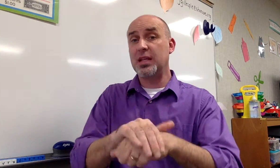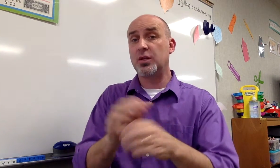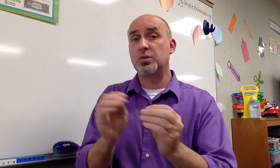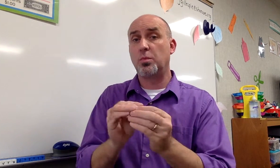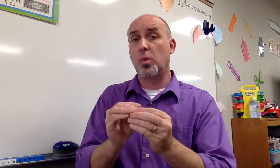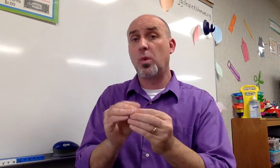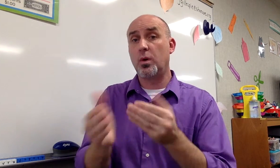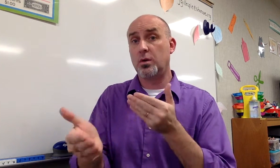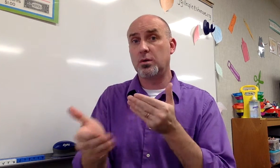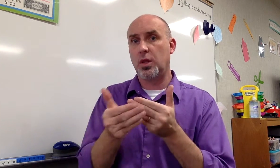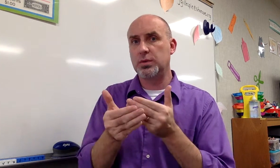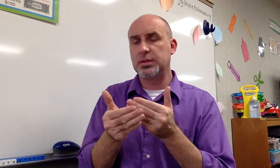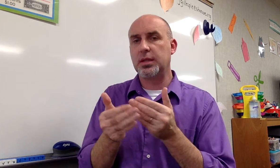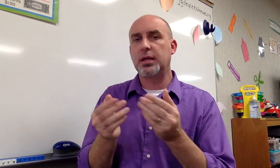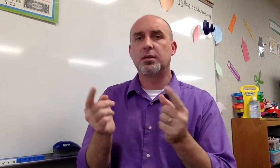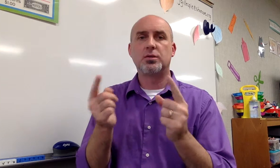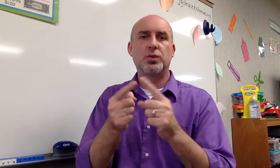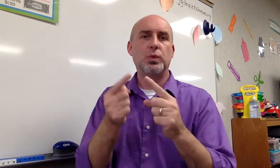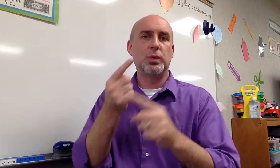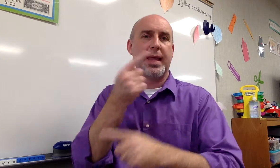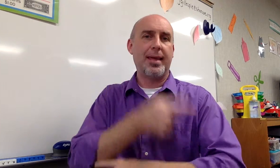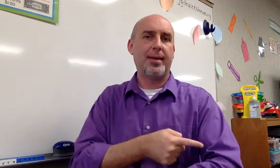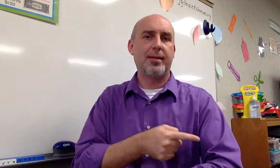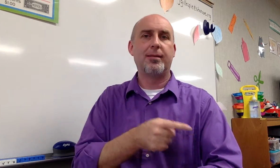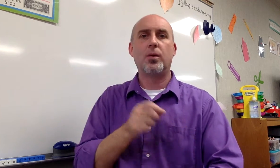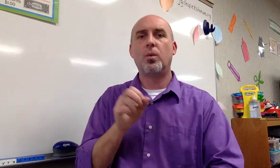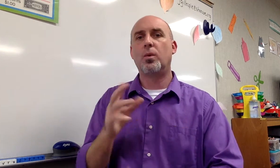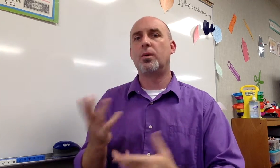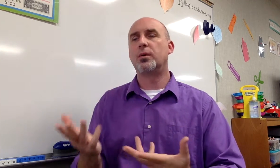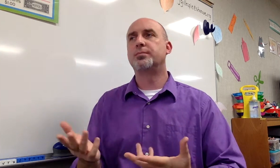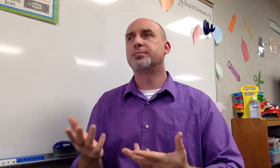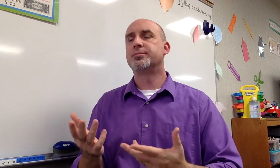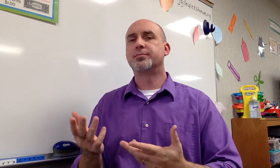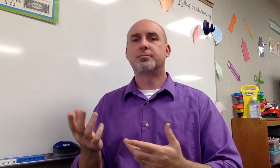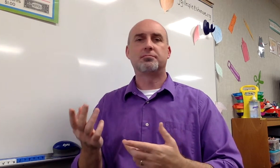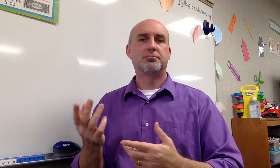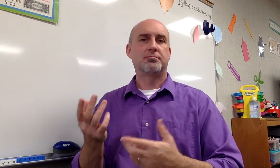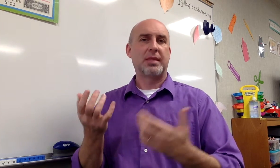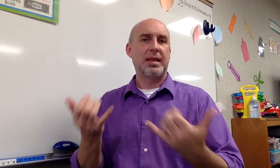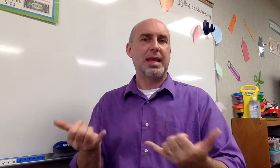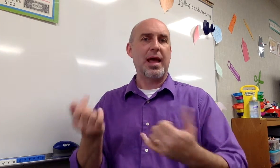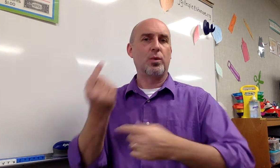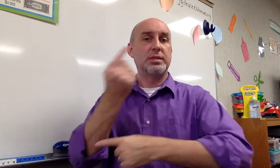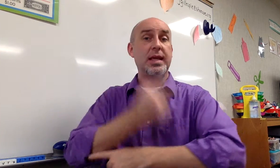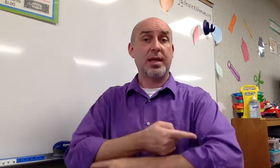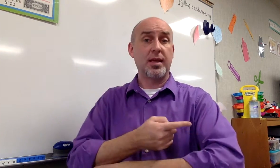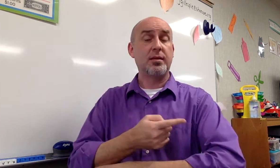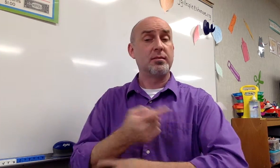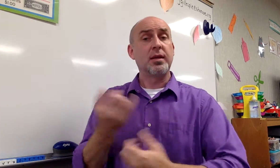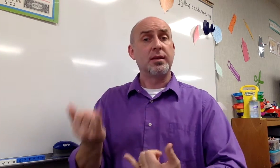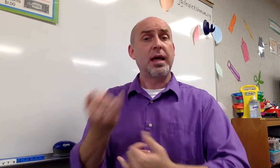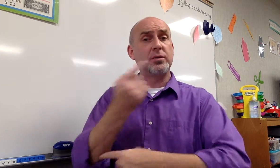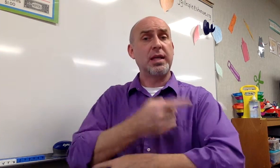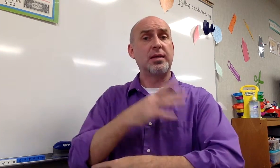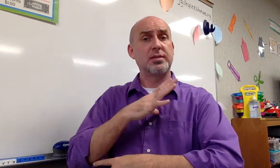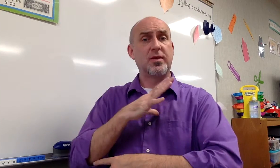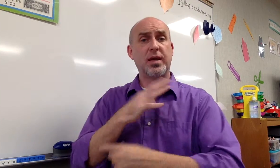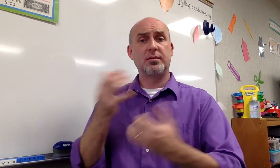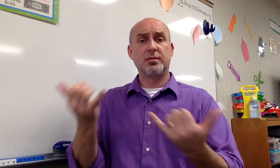English more closely, like today or now day. And now day is fine. You could